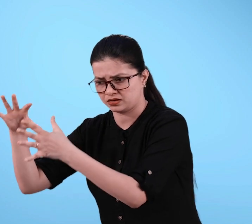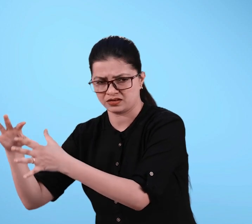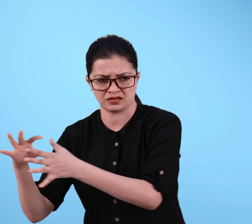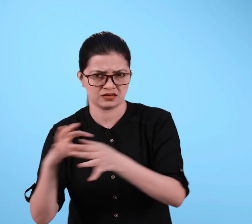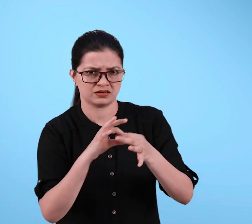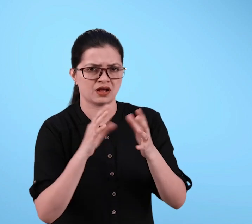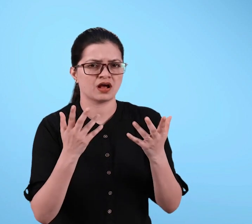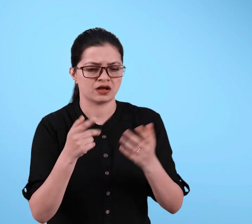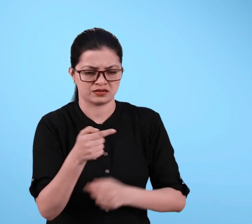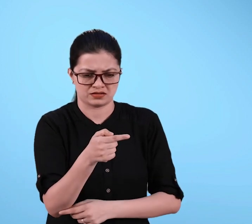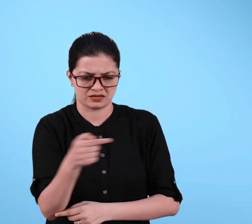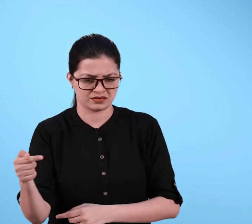blank.